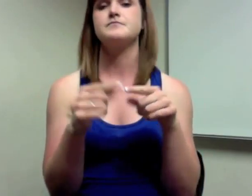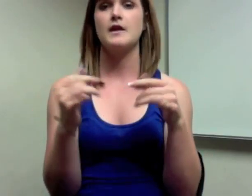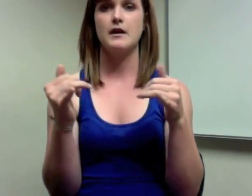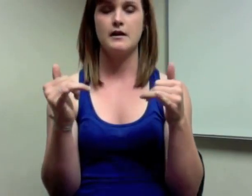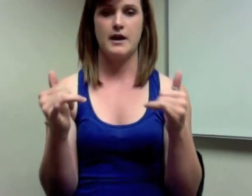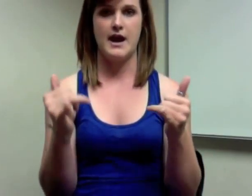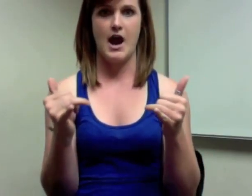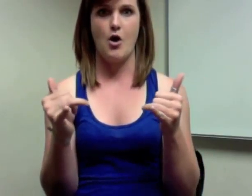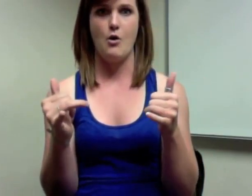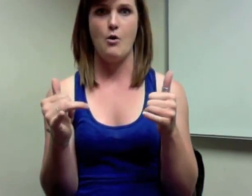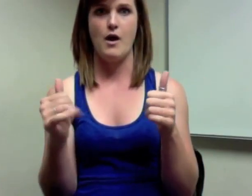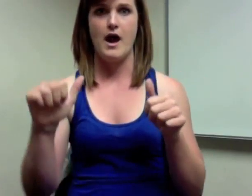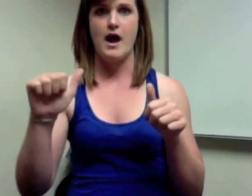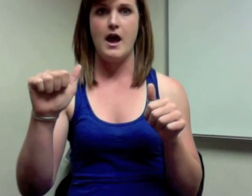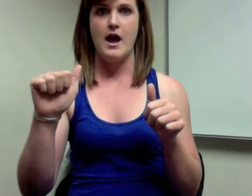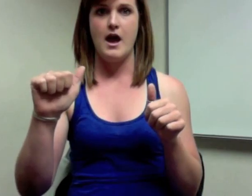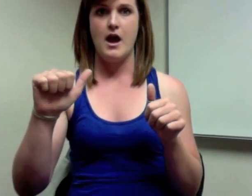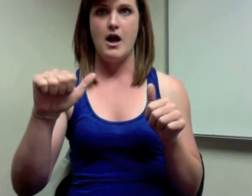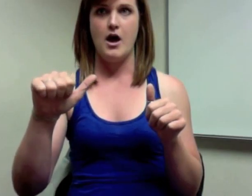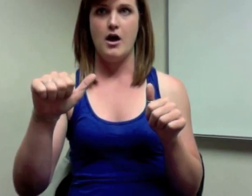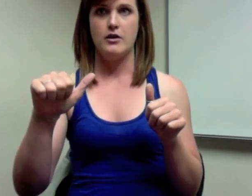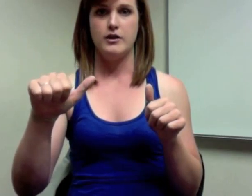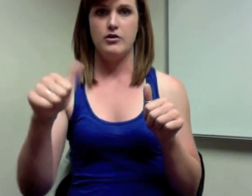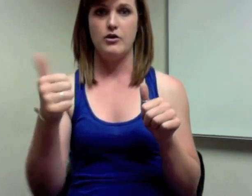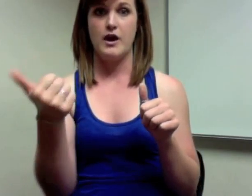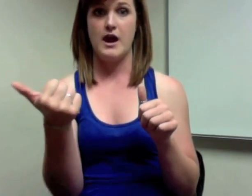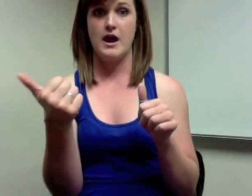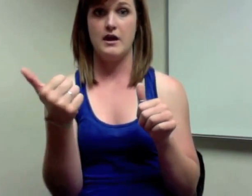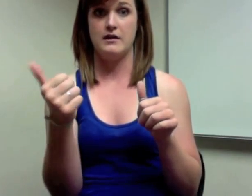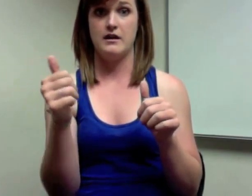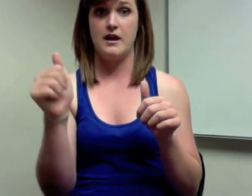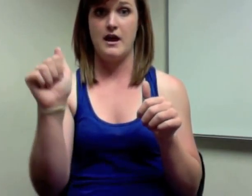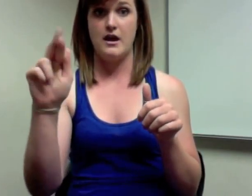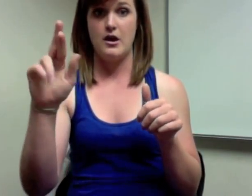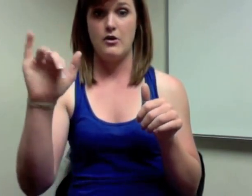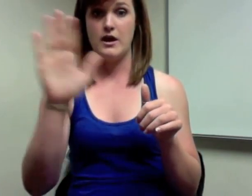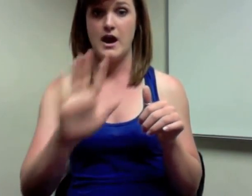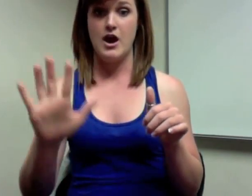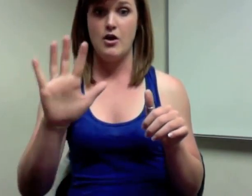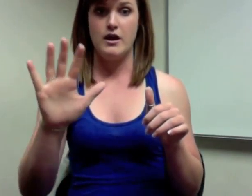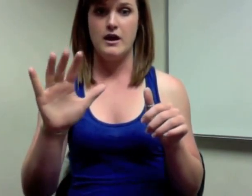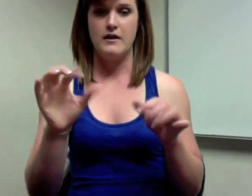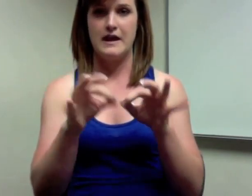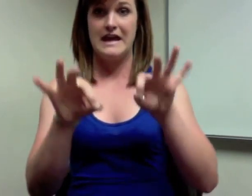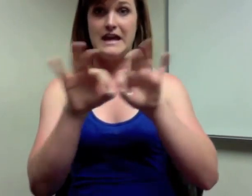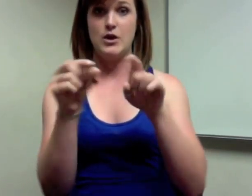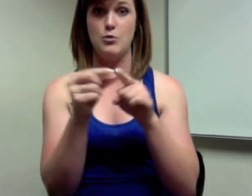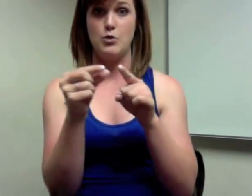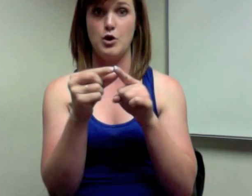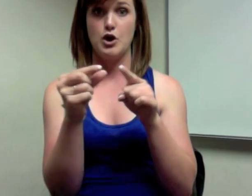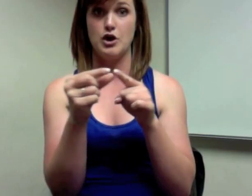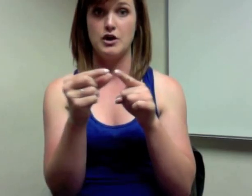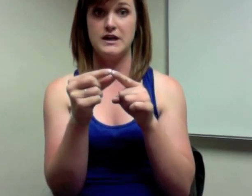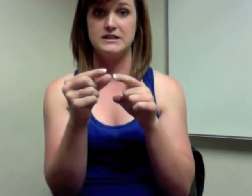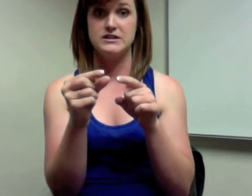hand, is the key word with area is to cover. Is to cover.